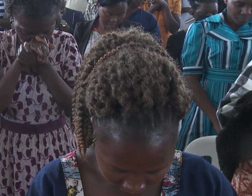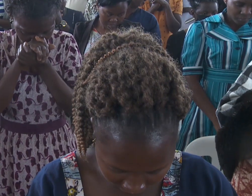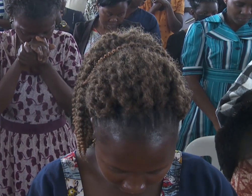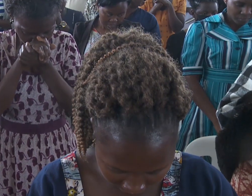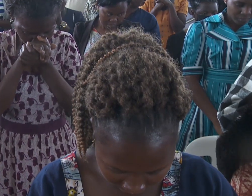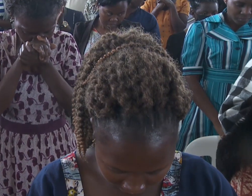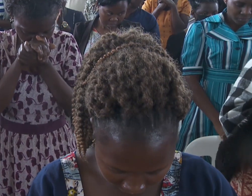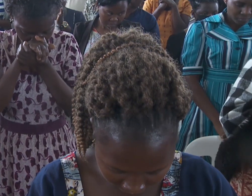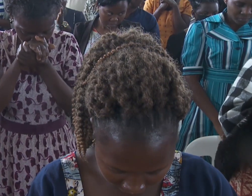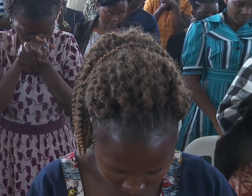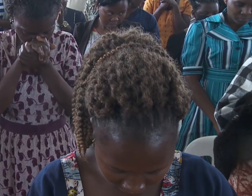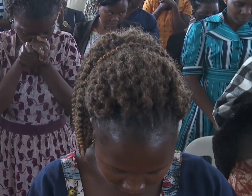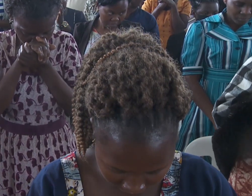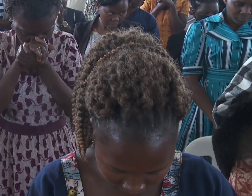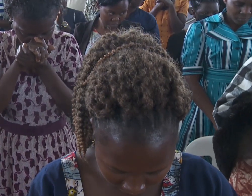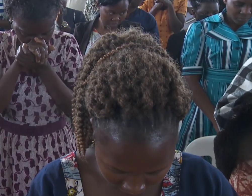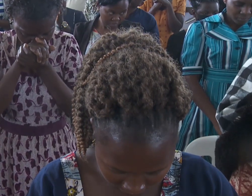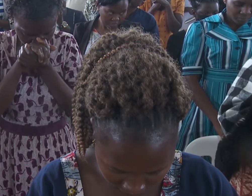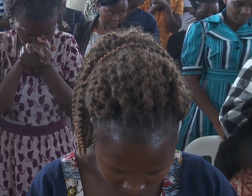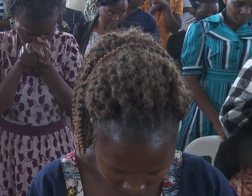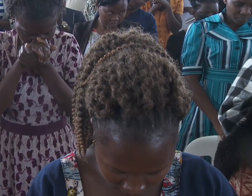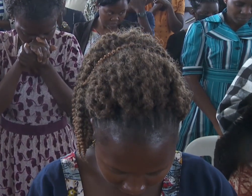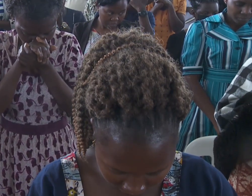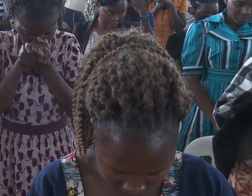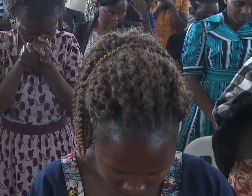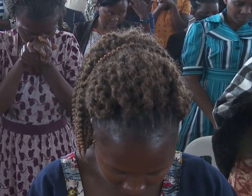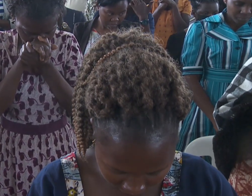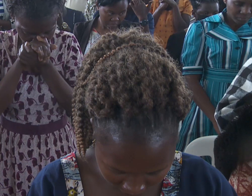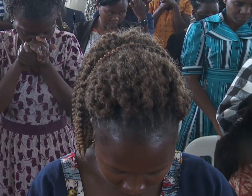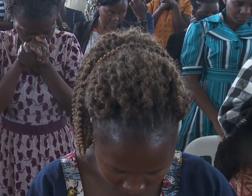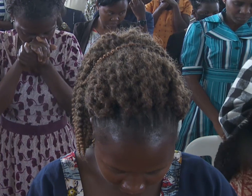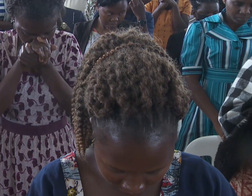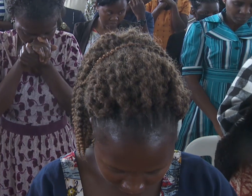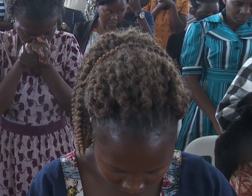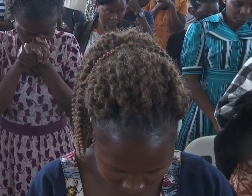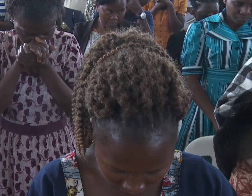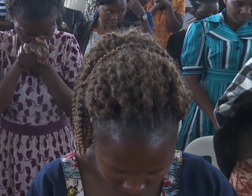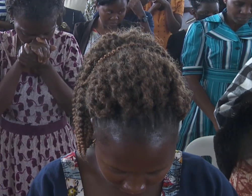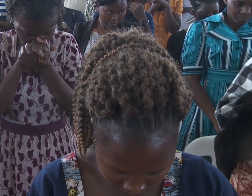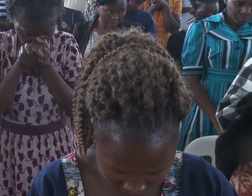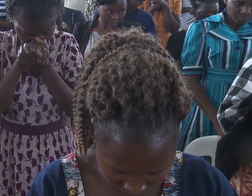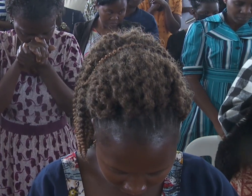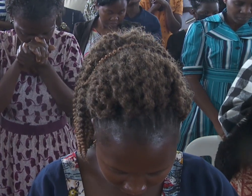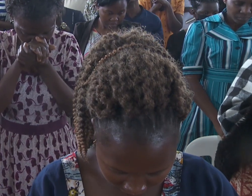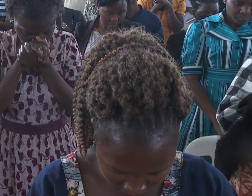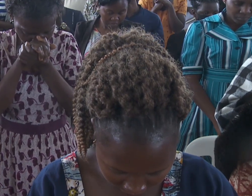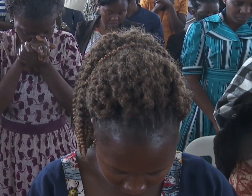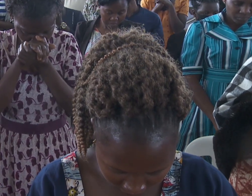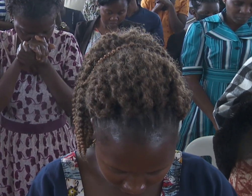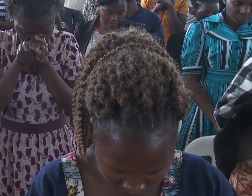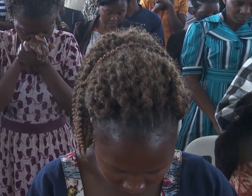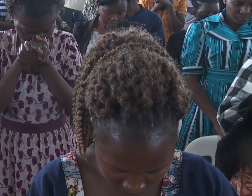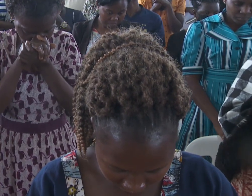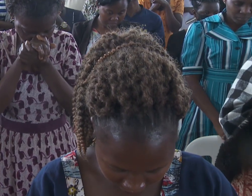speaks to our hearts and challenge our minds at stretching okutegera. And stretch us to understand you.